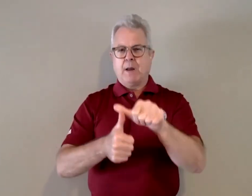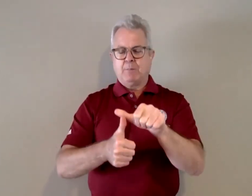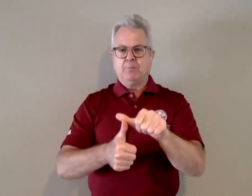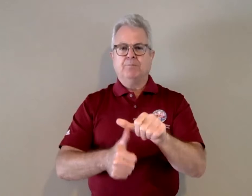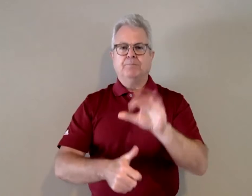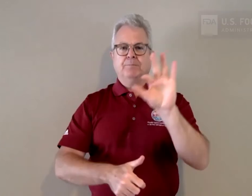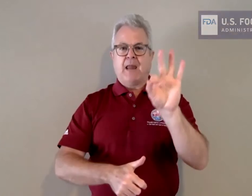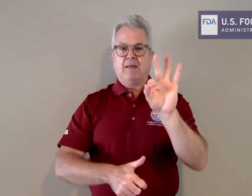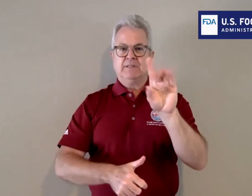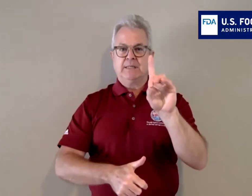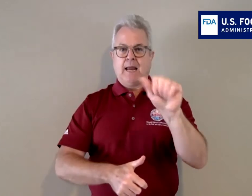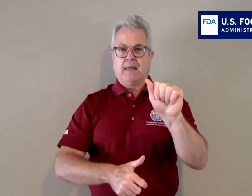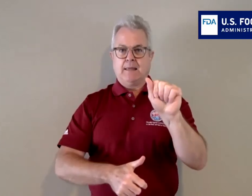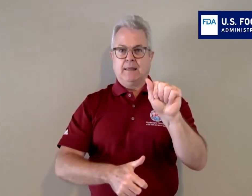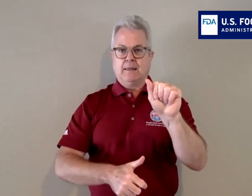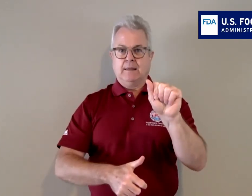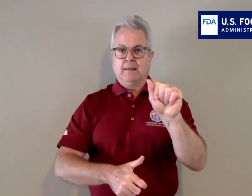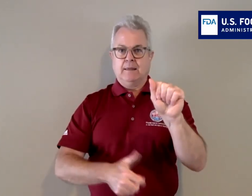Island.